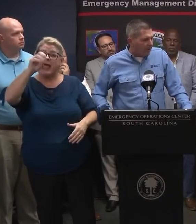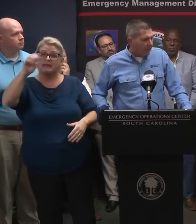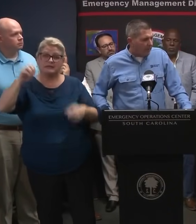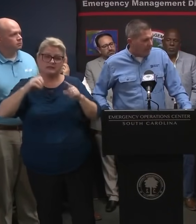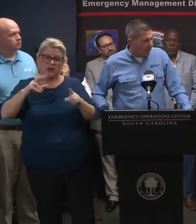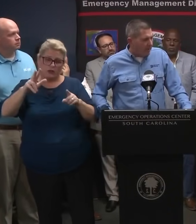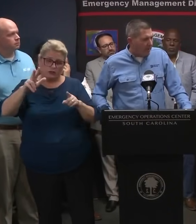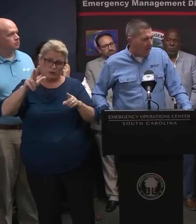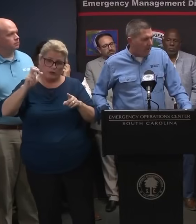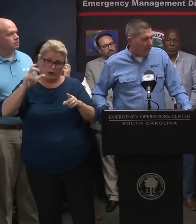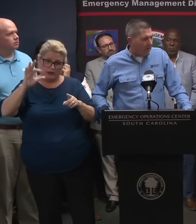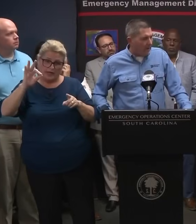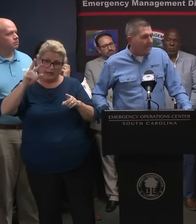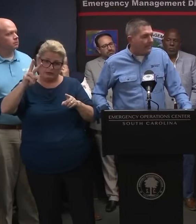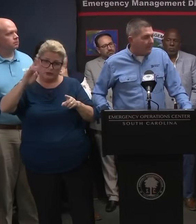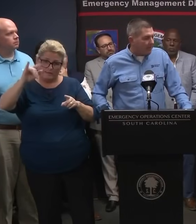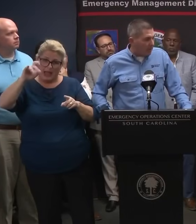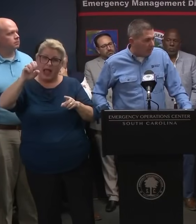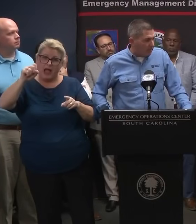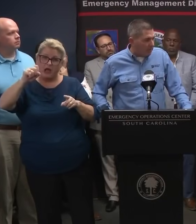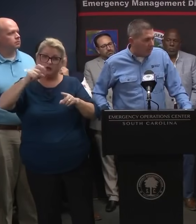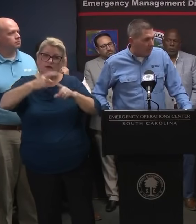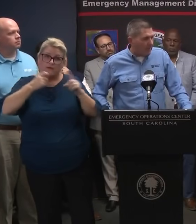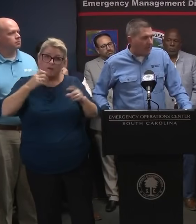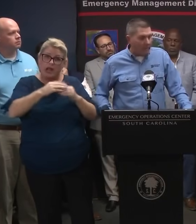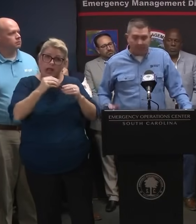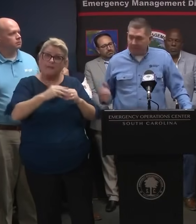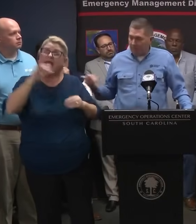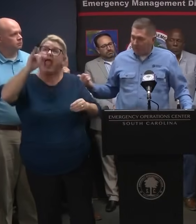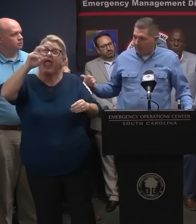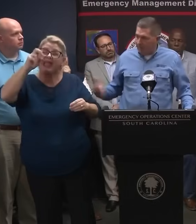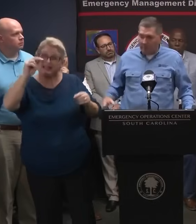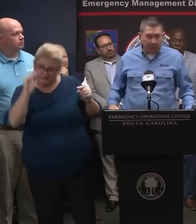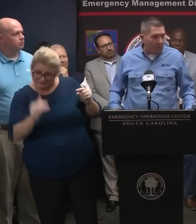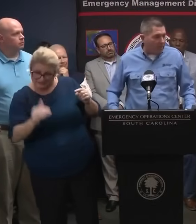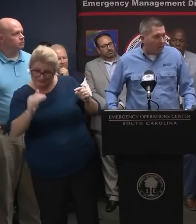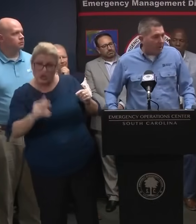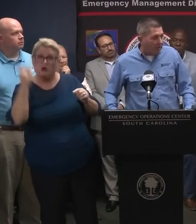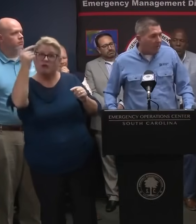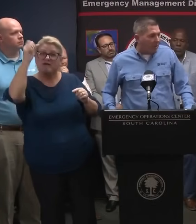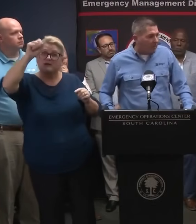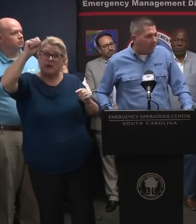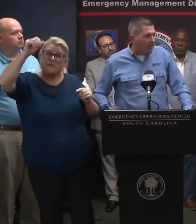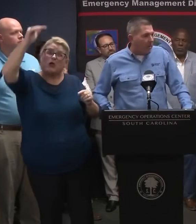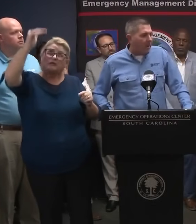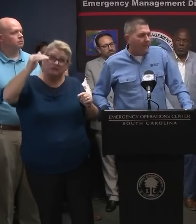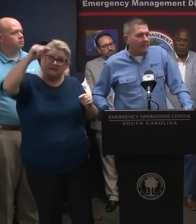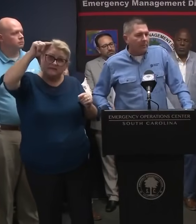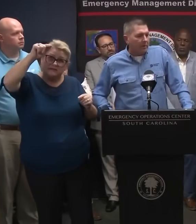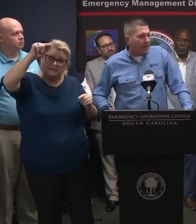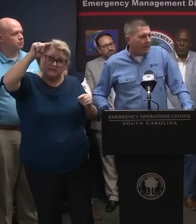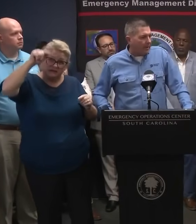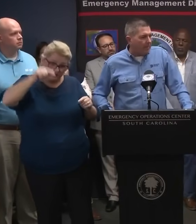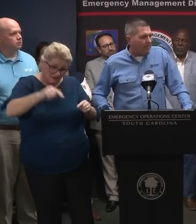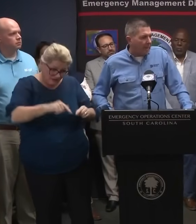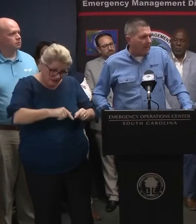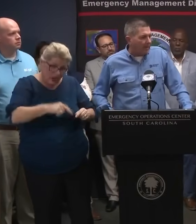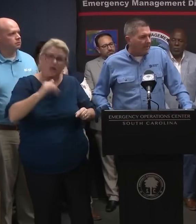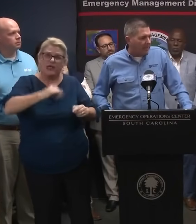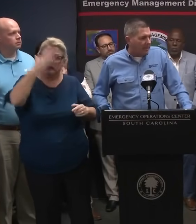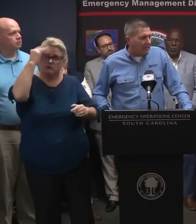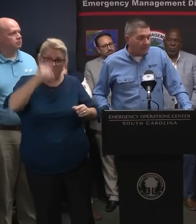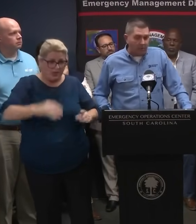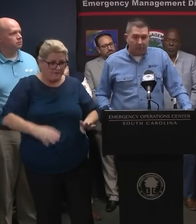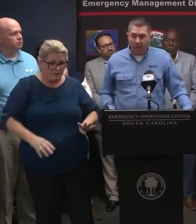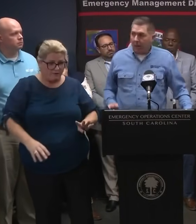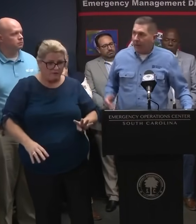Columbia. So here we are. And Aiken's even closer. And Greenville and Spartanburg even closer. And that's why you got the impact that